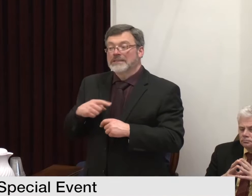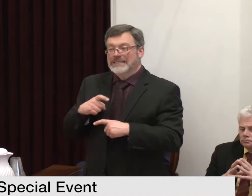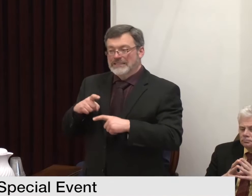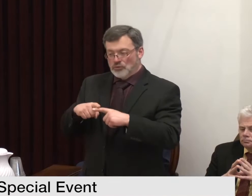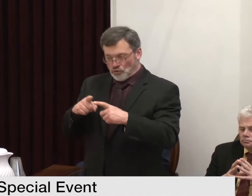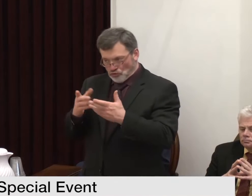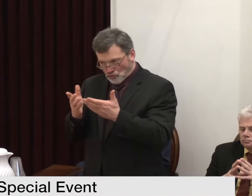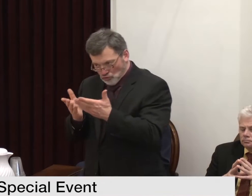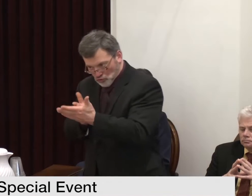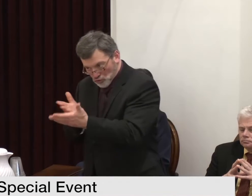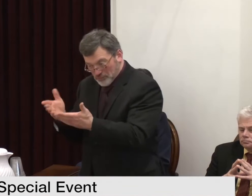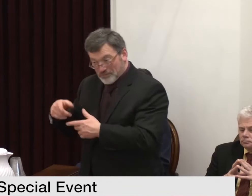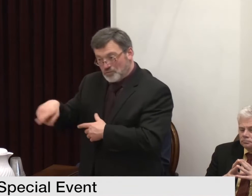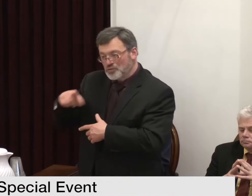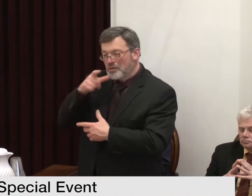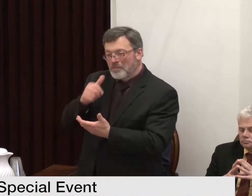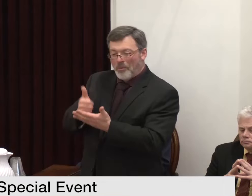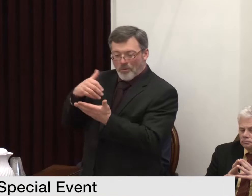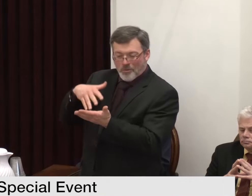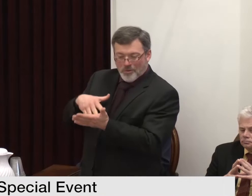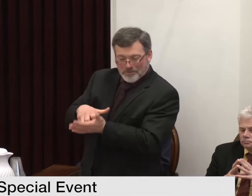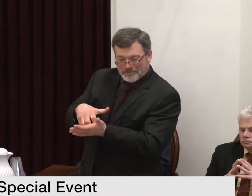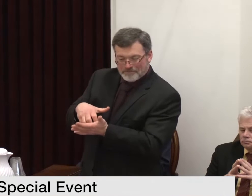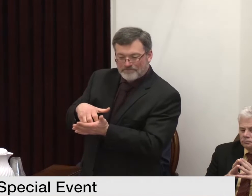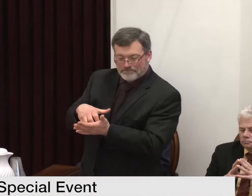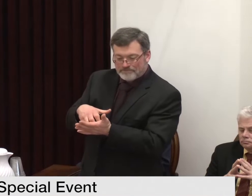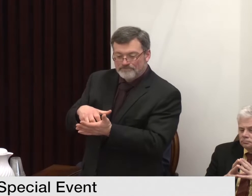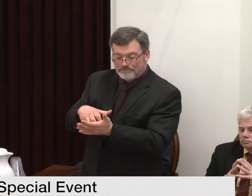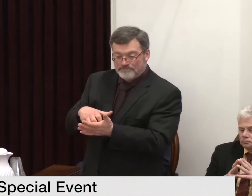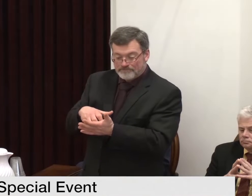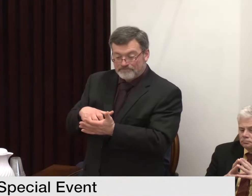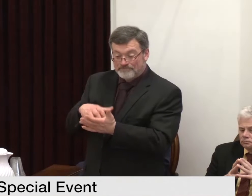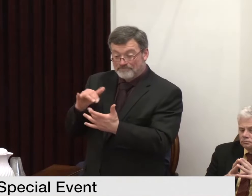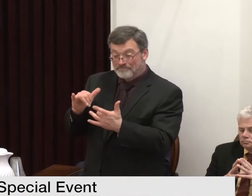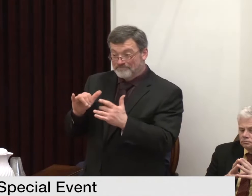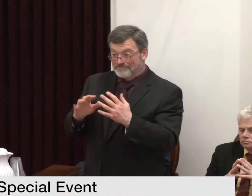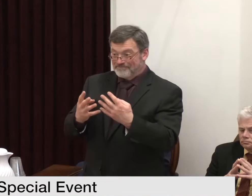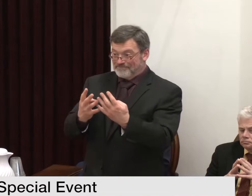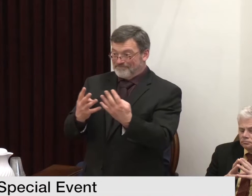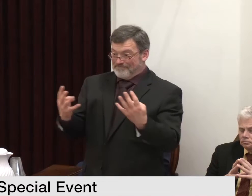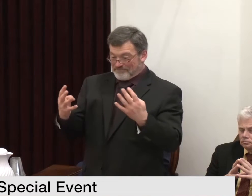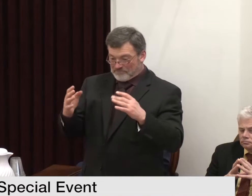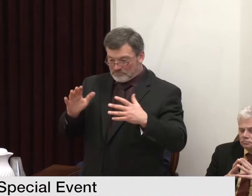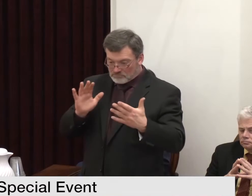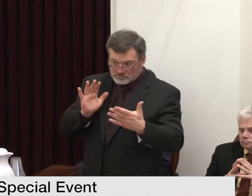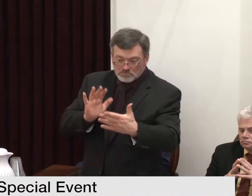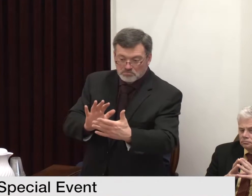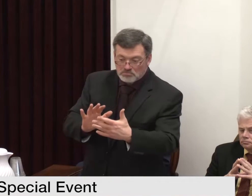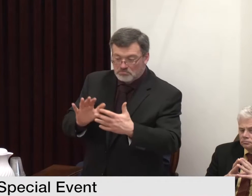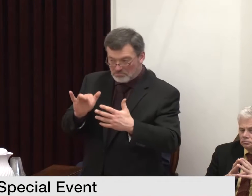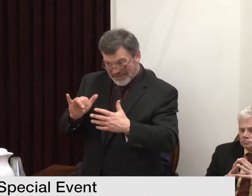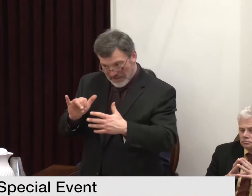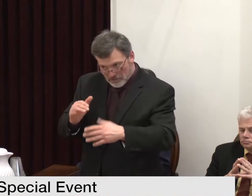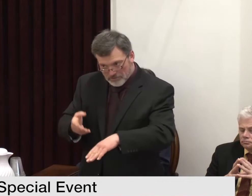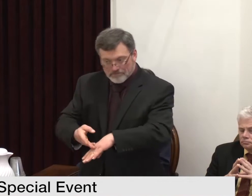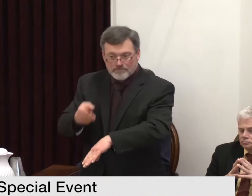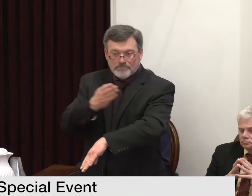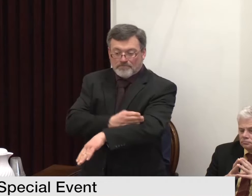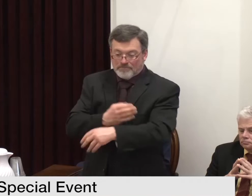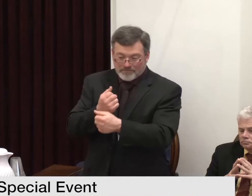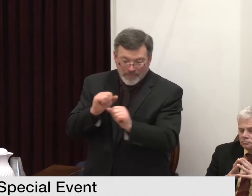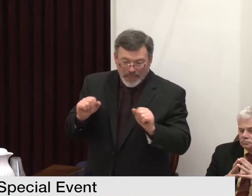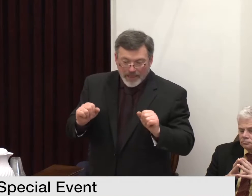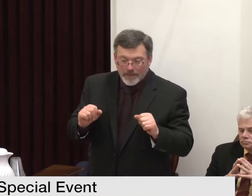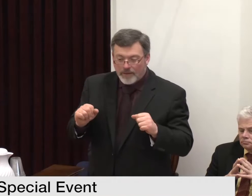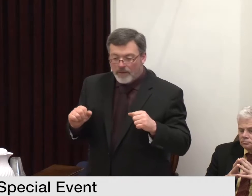By connecting our teams on the front lines, we can improve safety and health, linking people to services